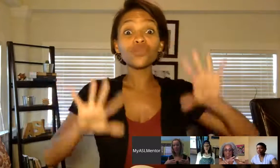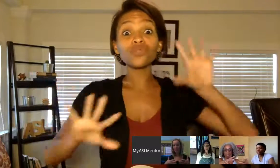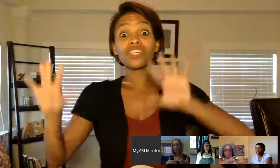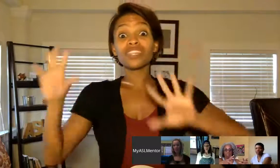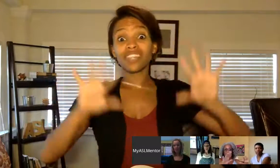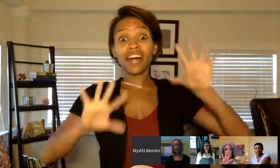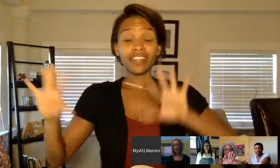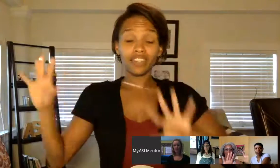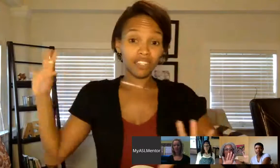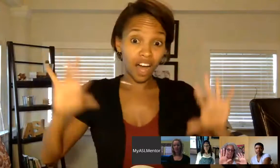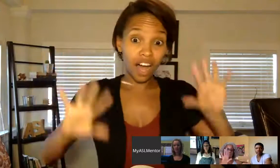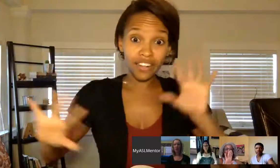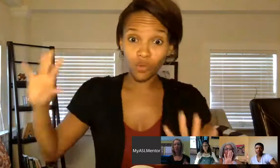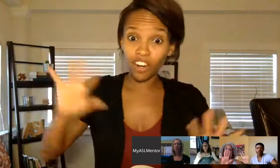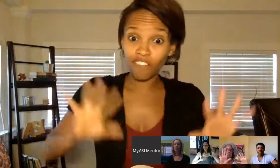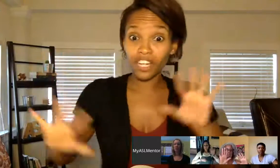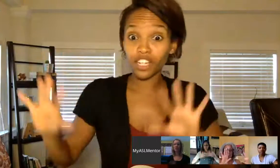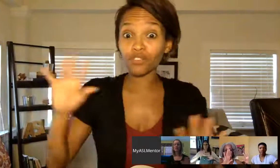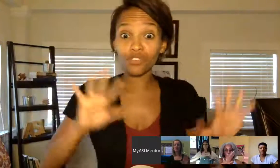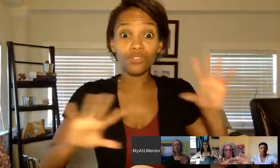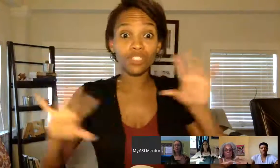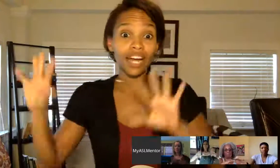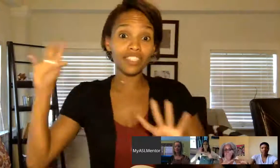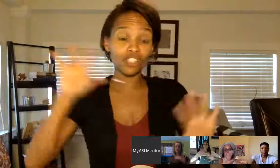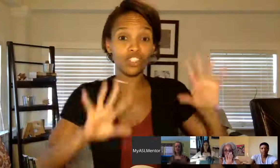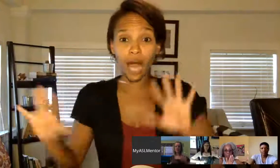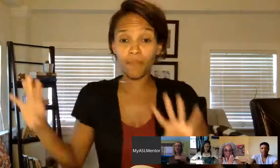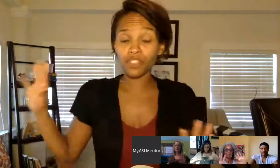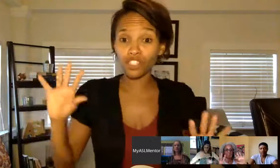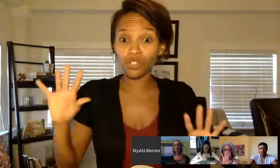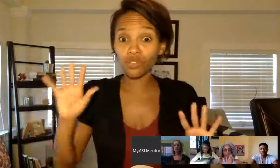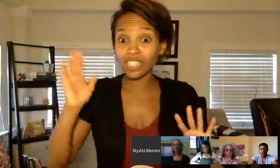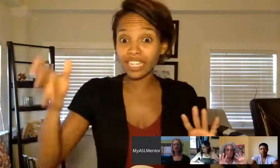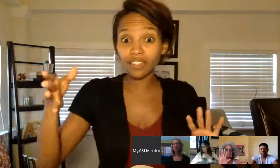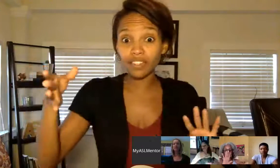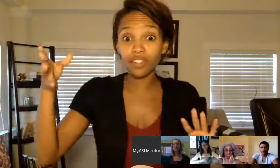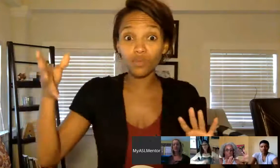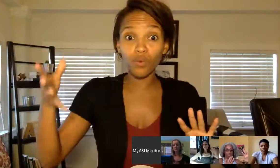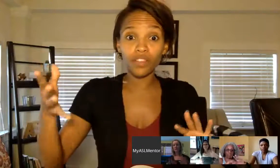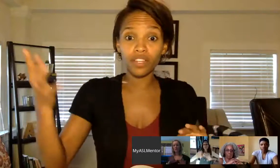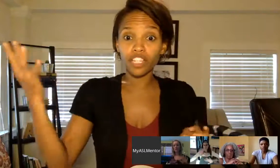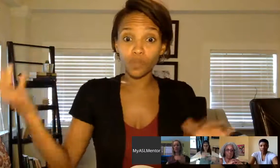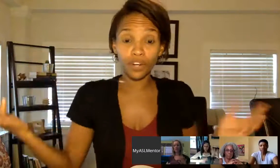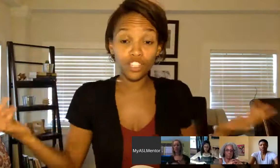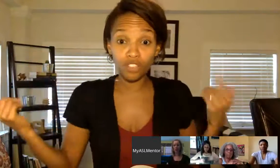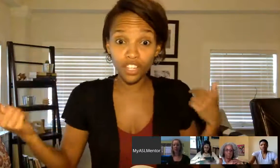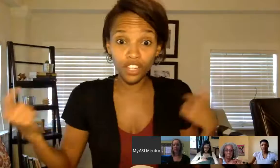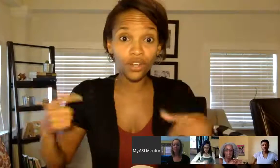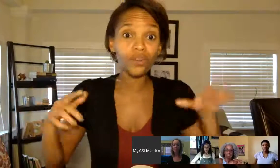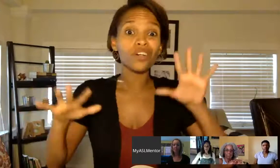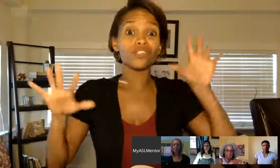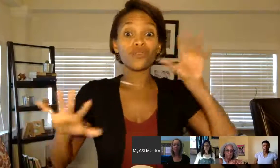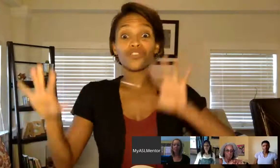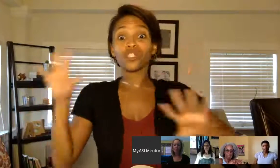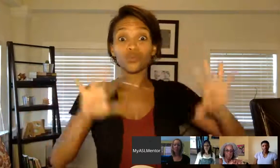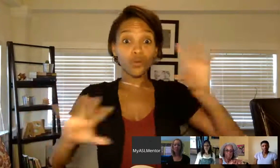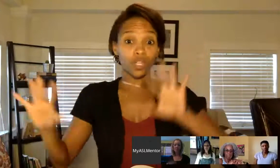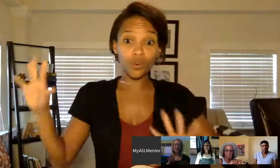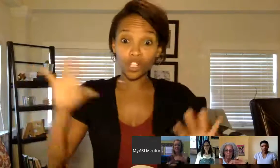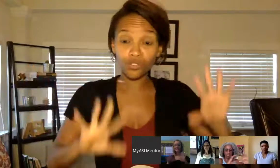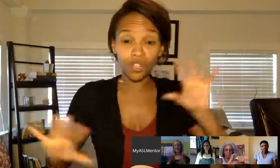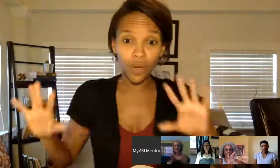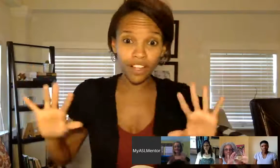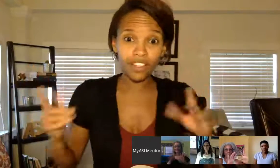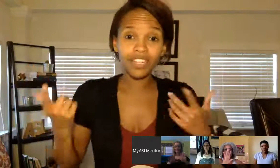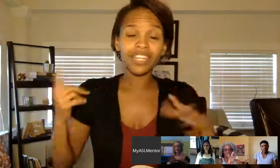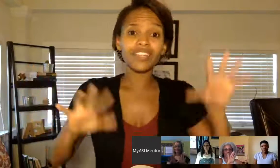I use this sign a lot. It's one of my go-to signs, and she happens to use it in the inspiration video. So this really